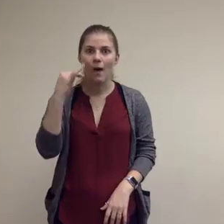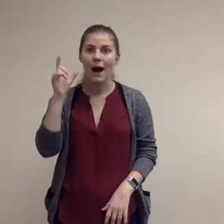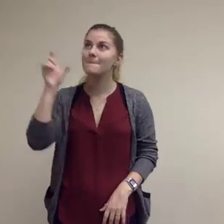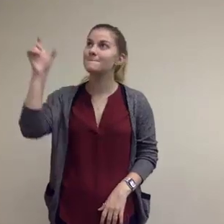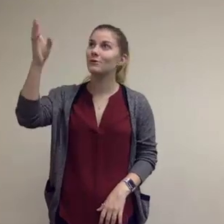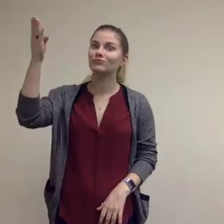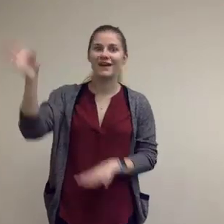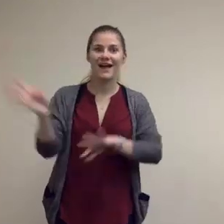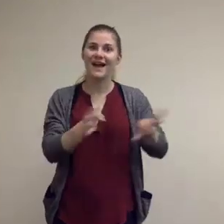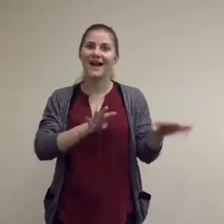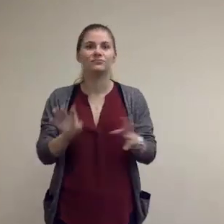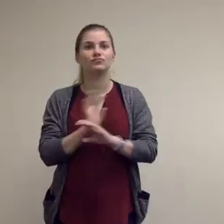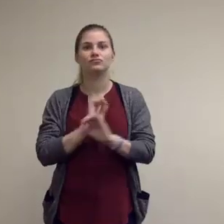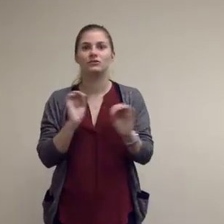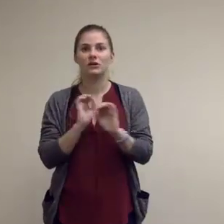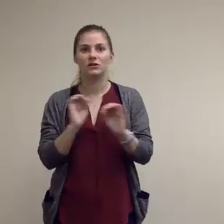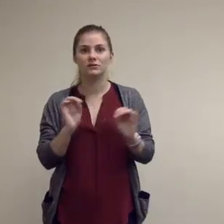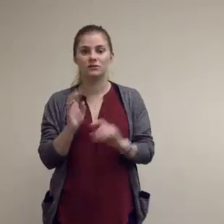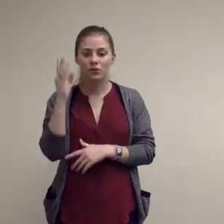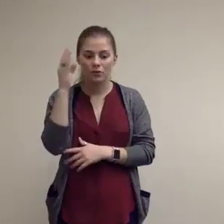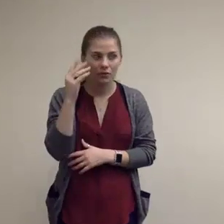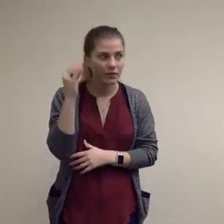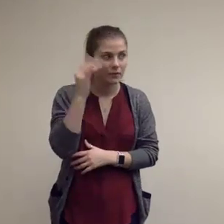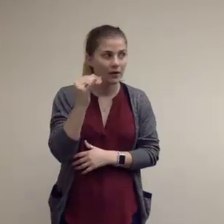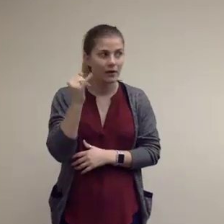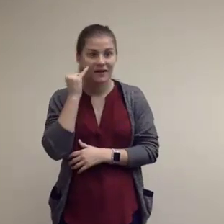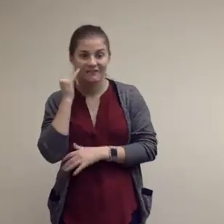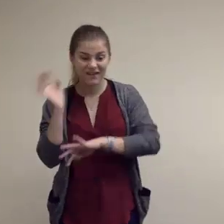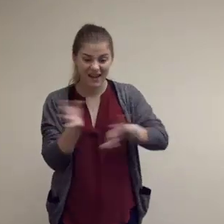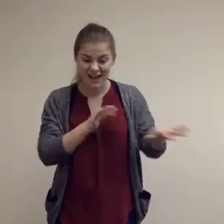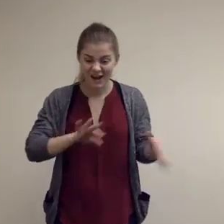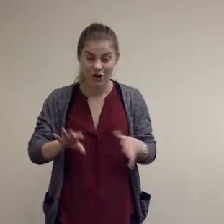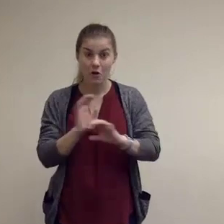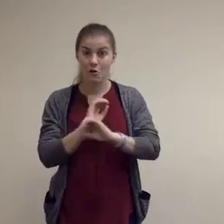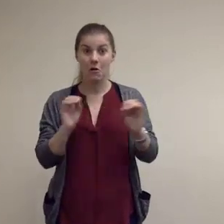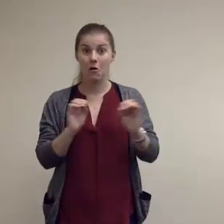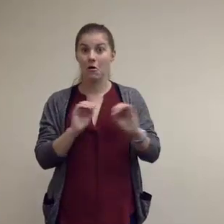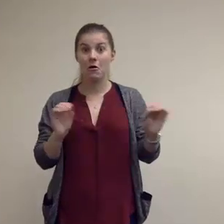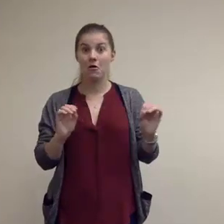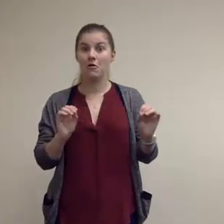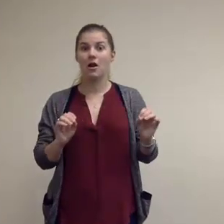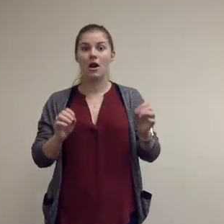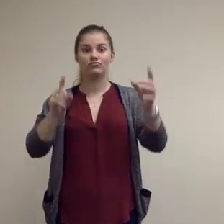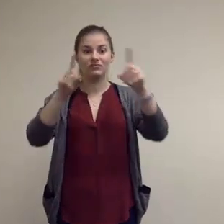it, everything is going to fall at the same rate. And when we get into the section on falling objects, we'll talk about terminal